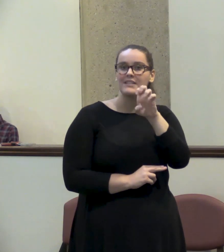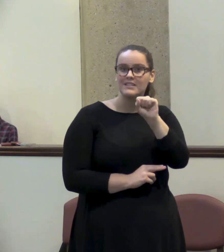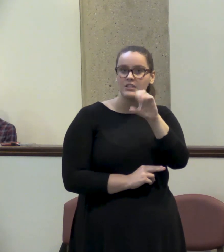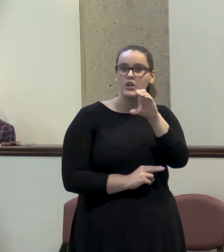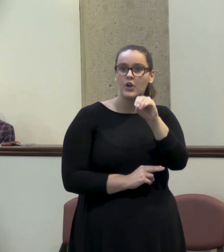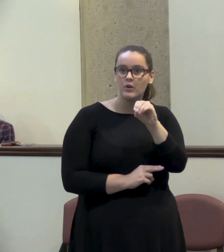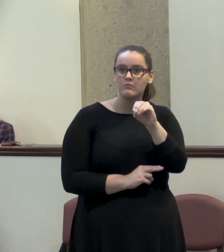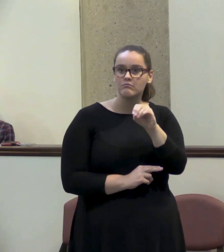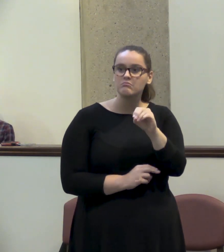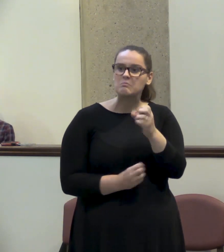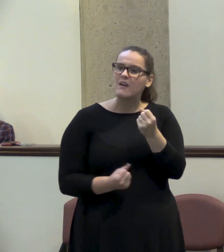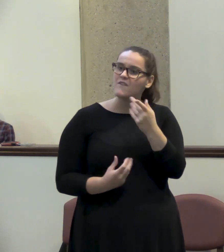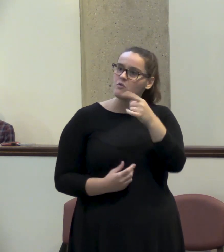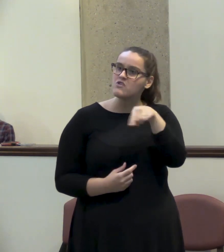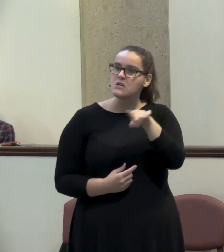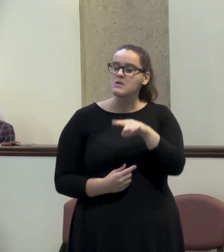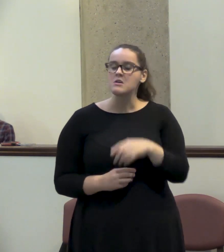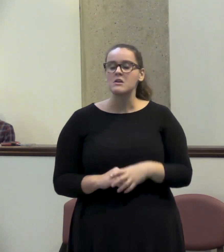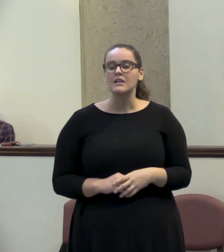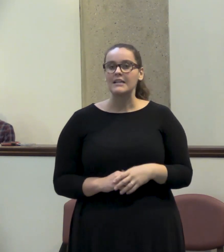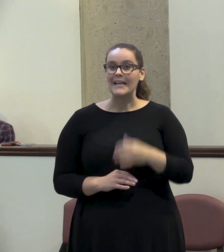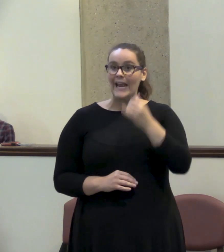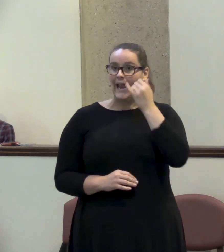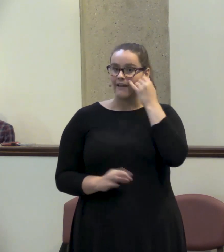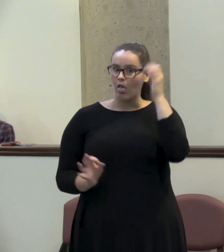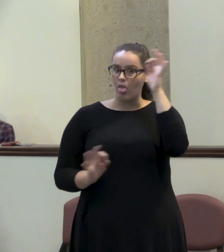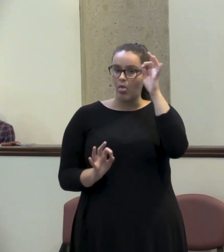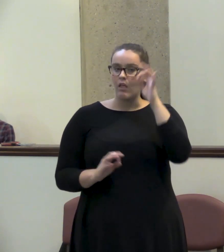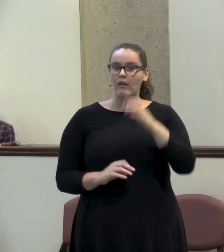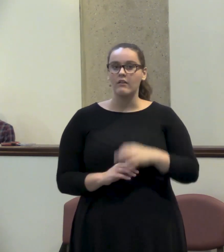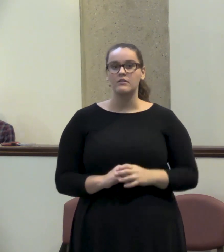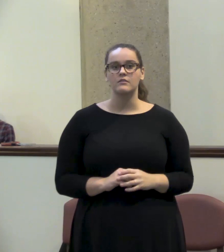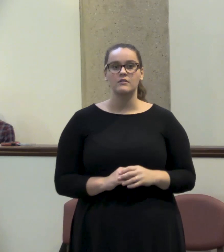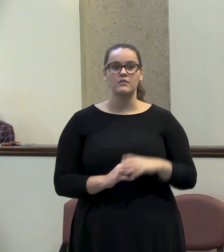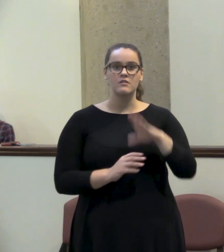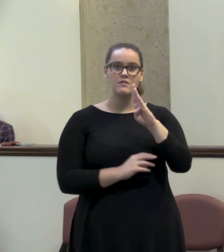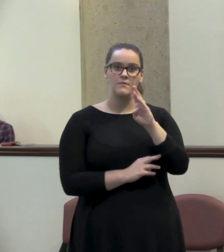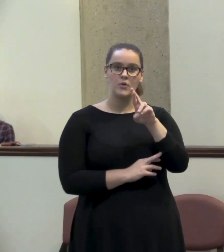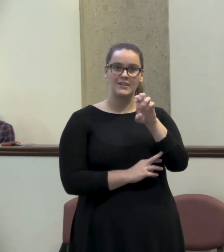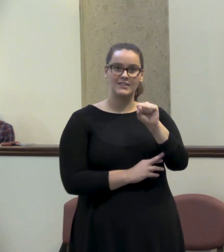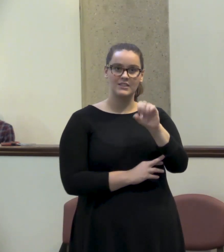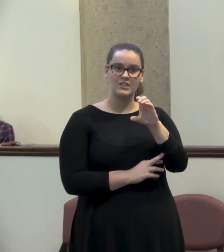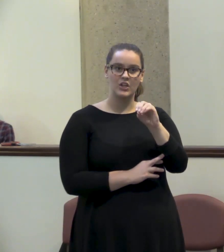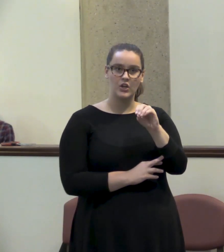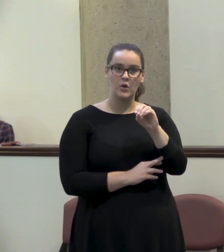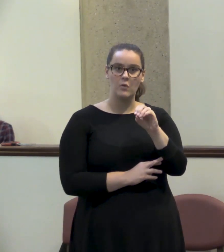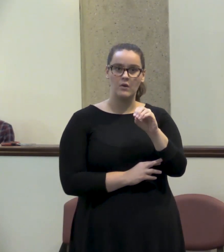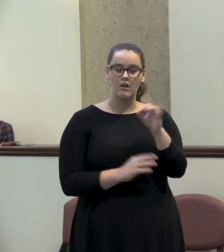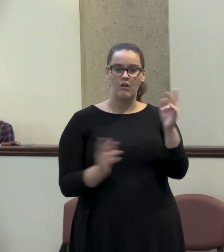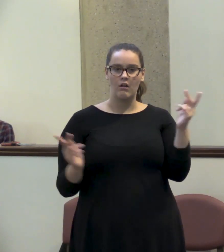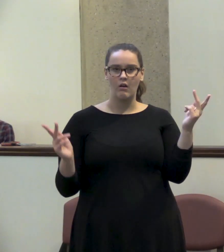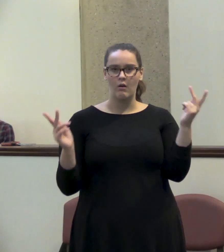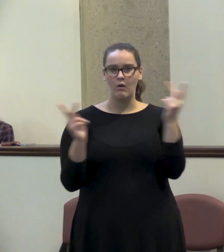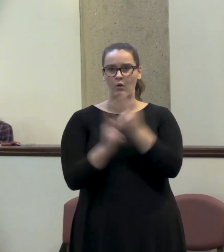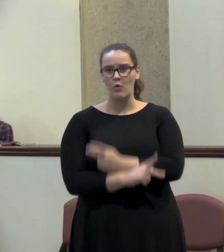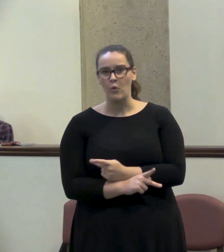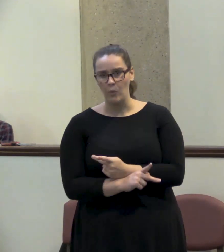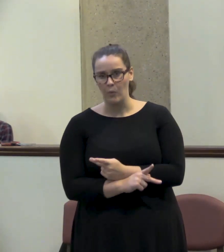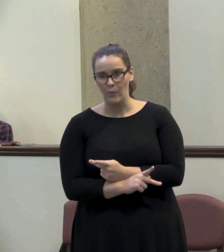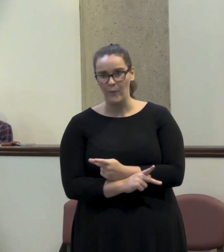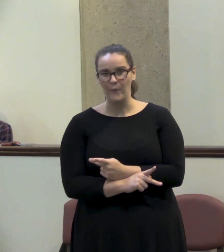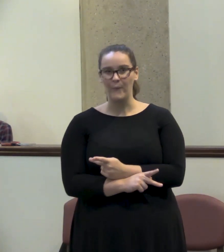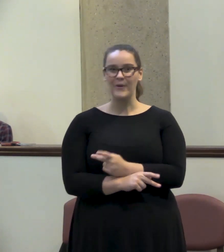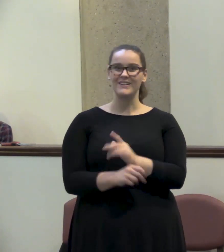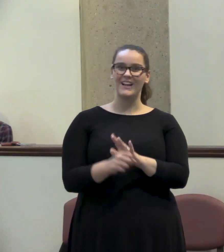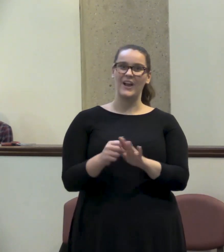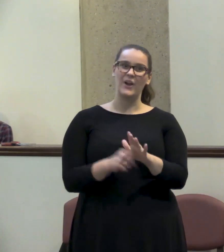Okay, so quite a bit of you. For those of you who don't know, Bresco is essentially Baltimore's worst idea for a welcome sign.